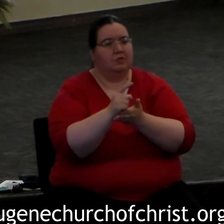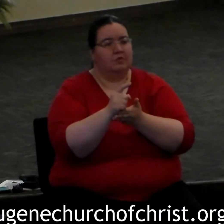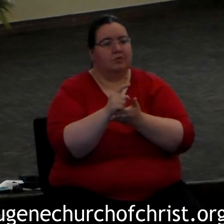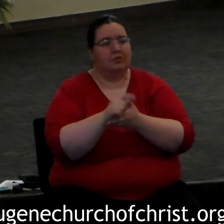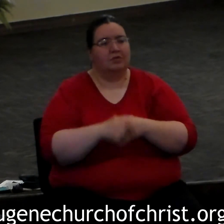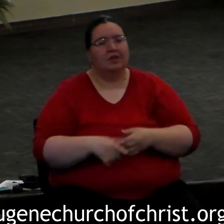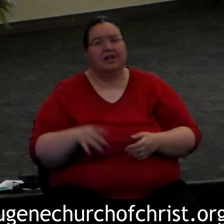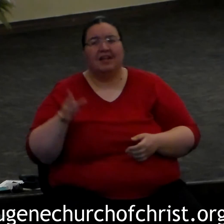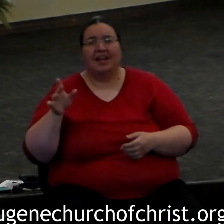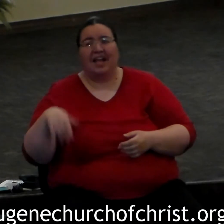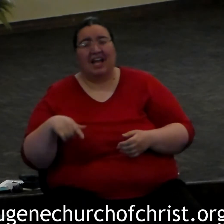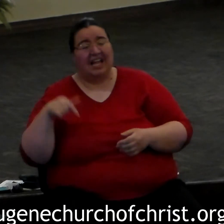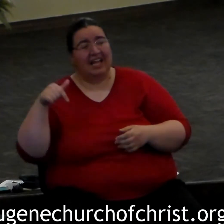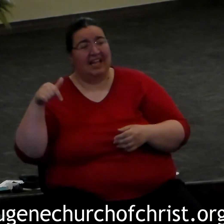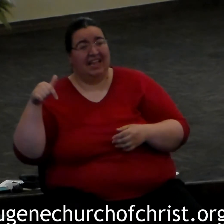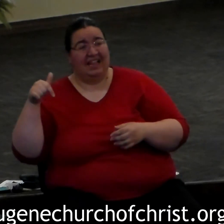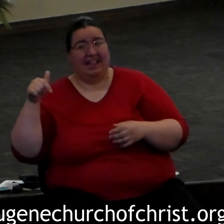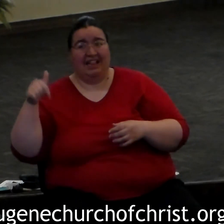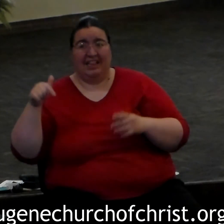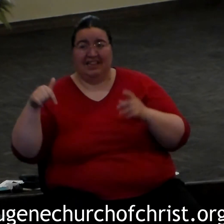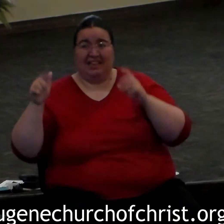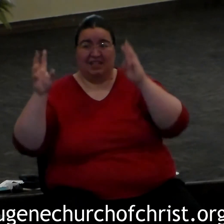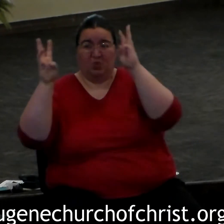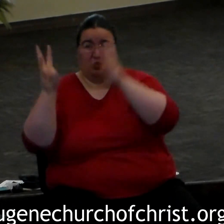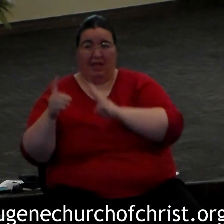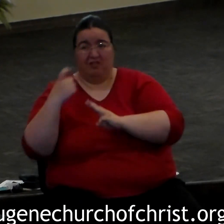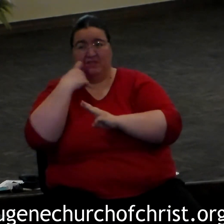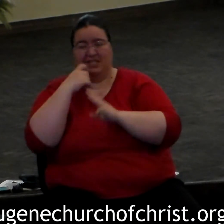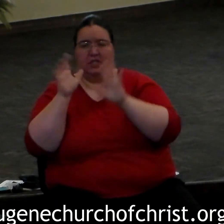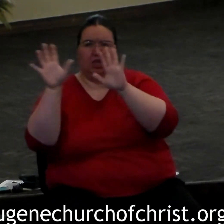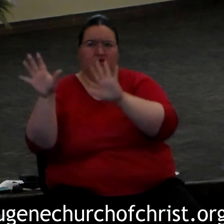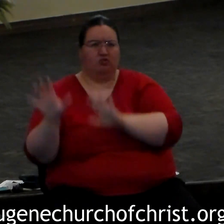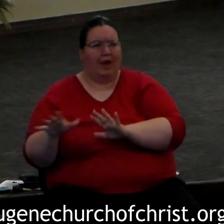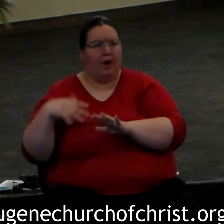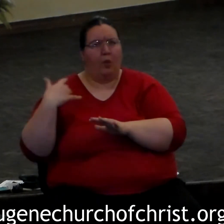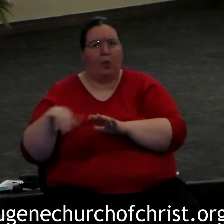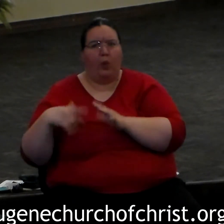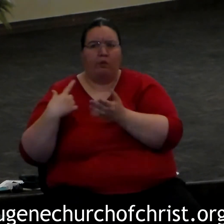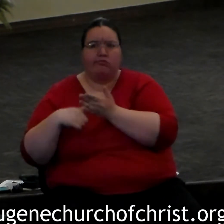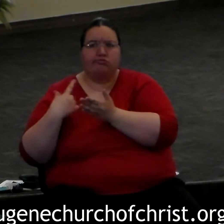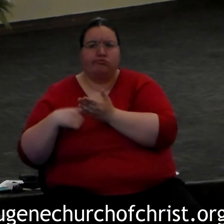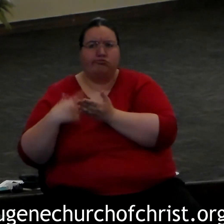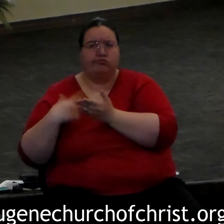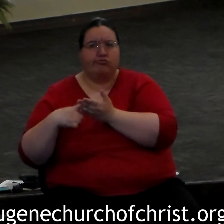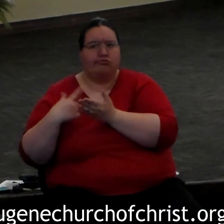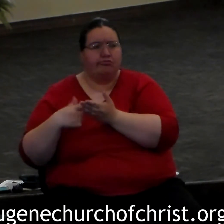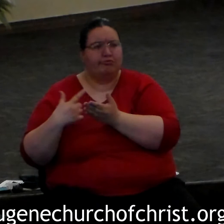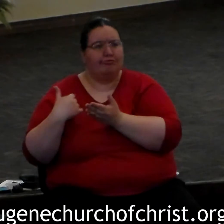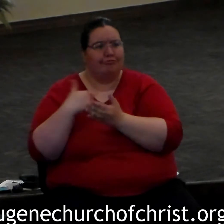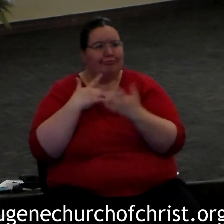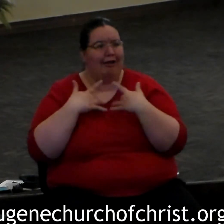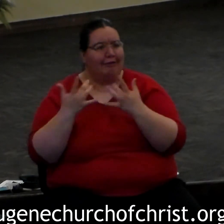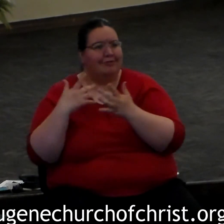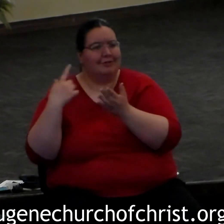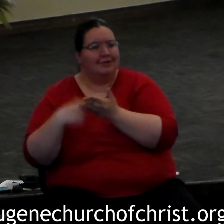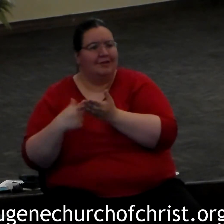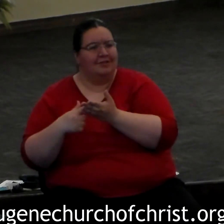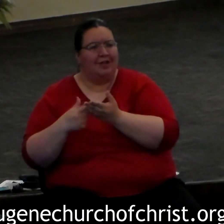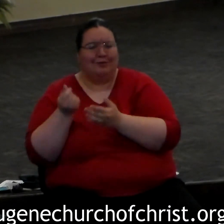worth talking about more than that? I've talked about how great this weather is several times over the last couple days. Not as important as